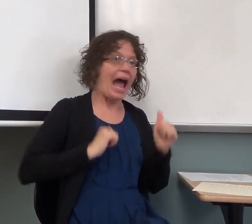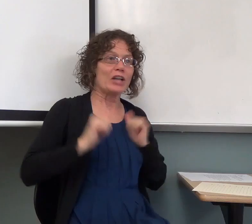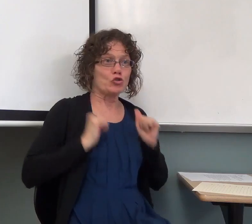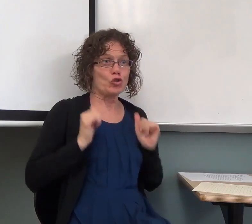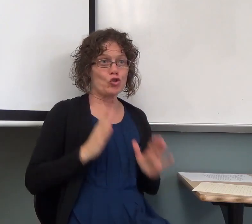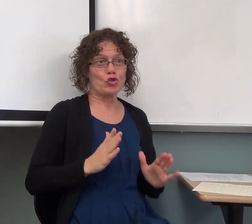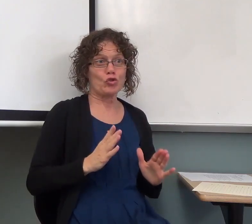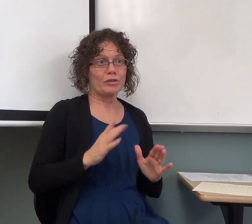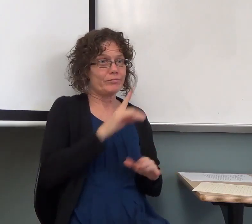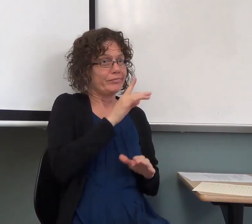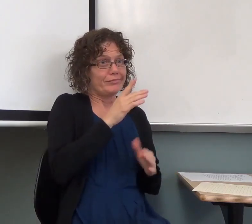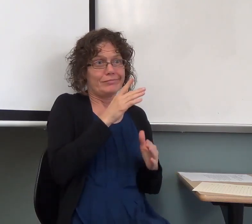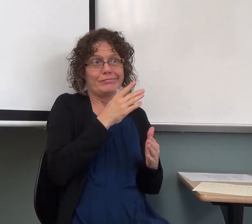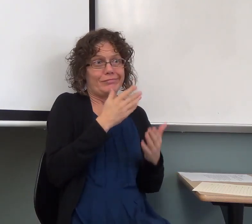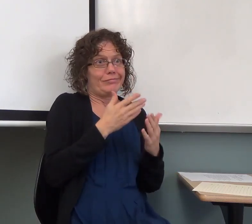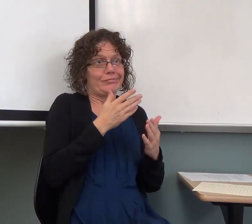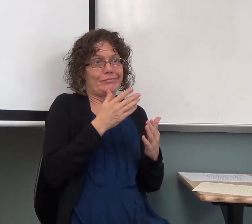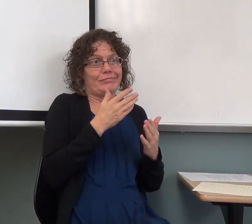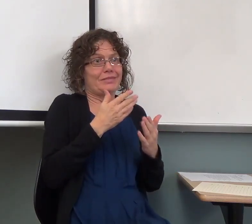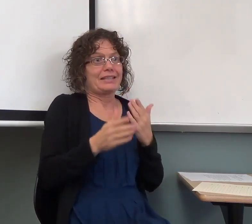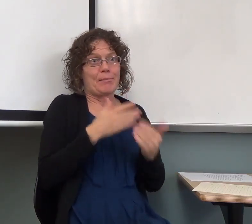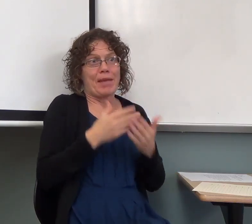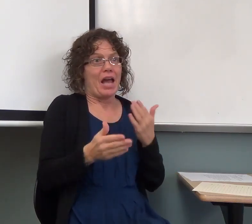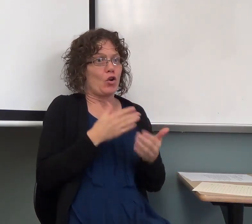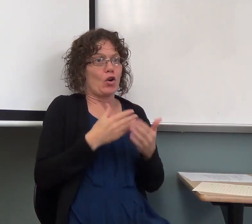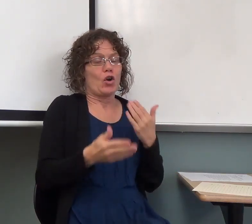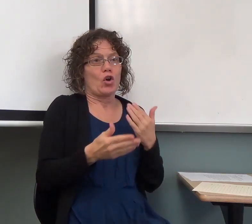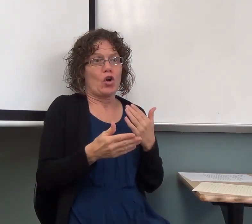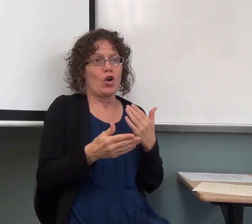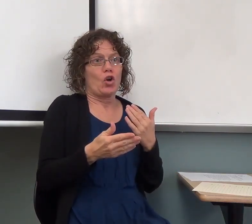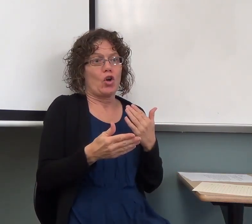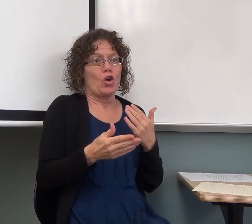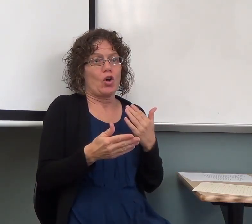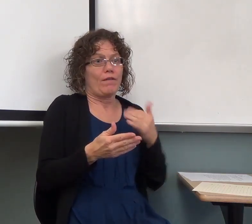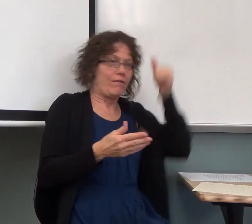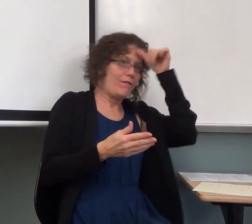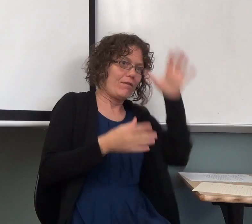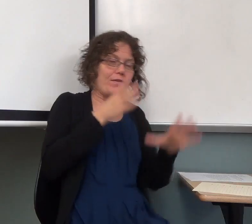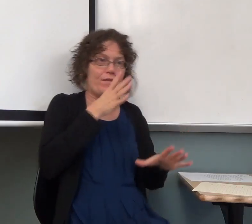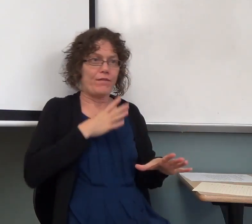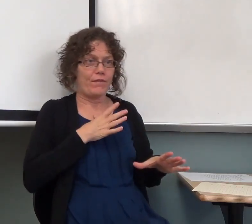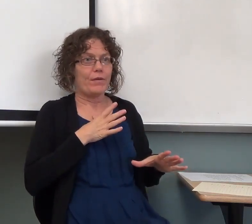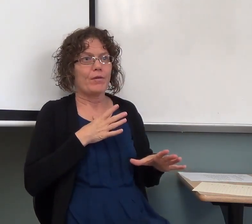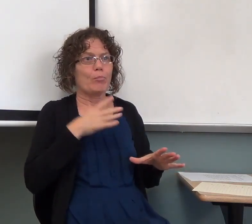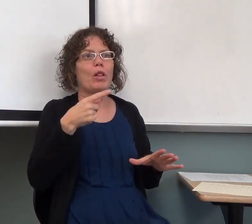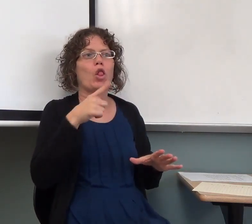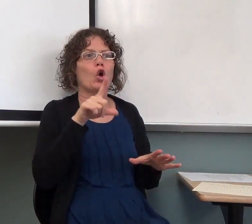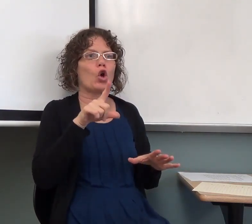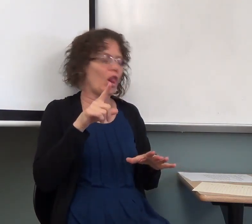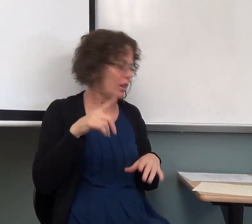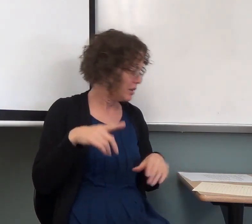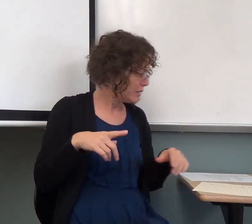a plural, so it is they. You guys are on it. Look at you go. All right. I'm impressed. How about number